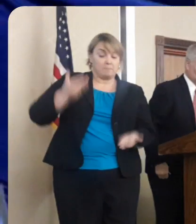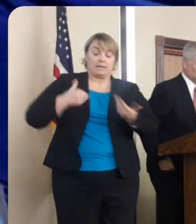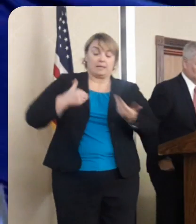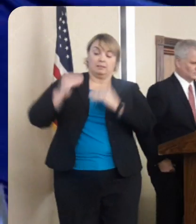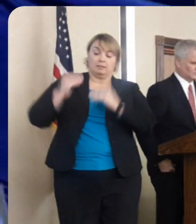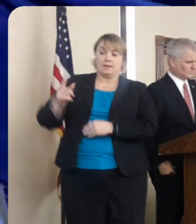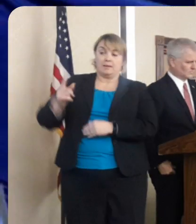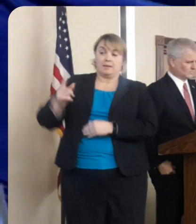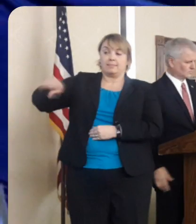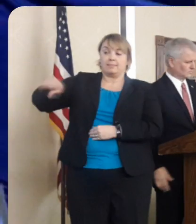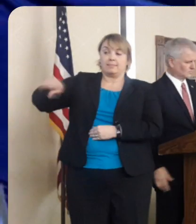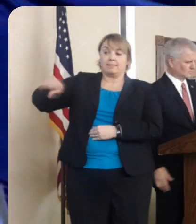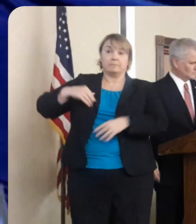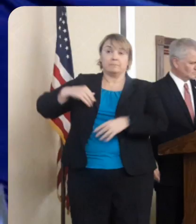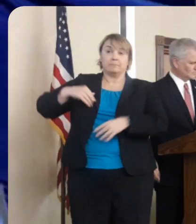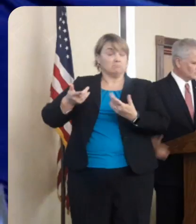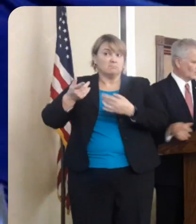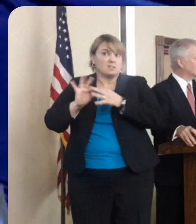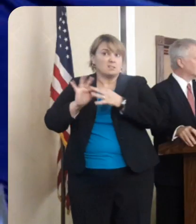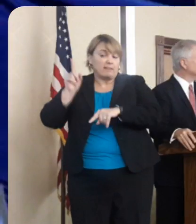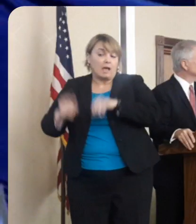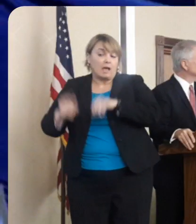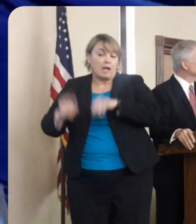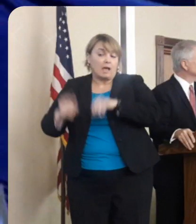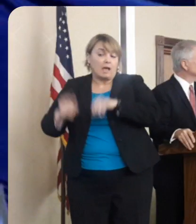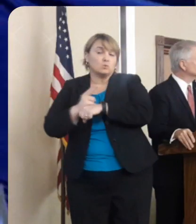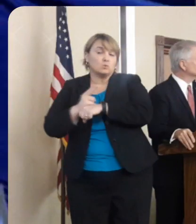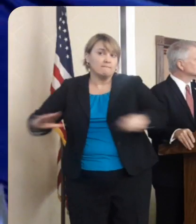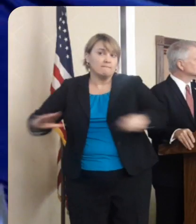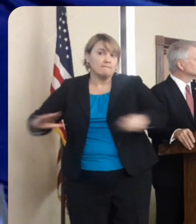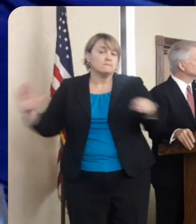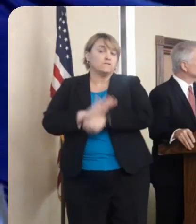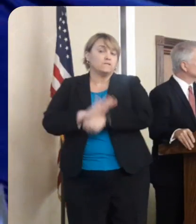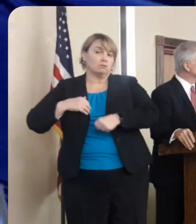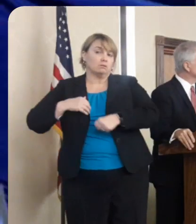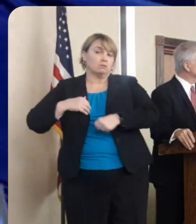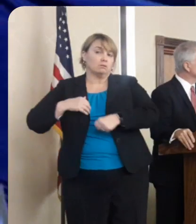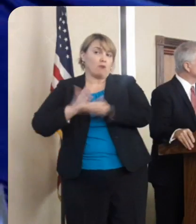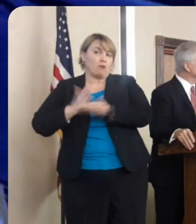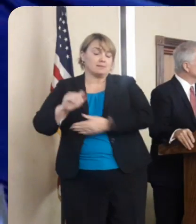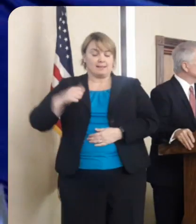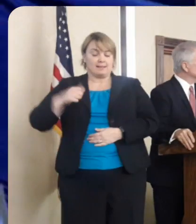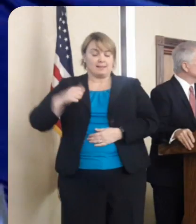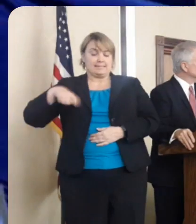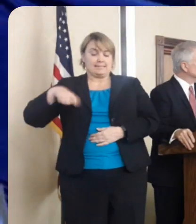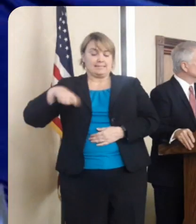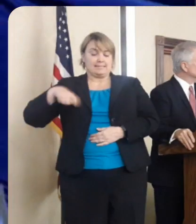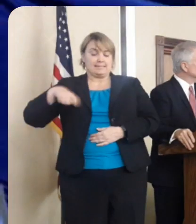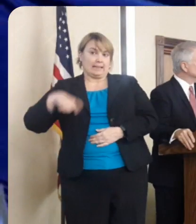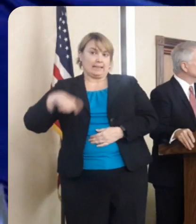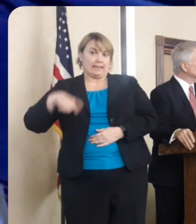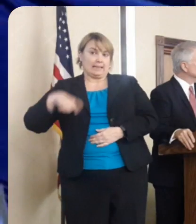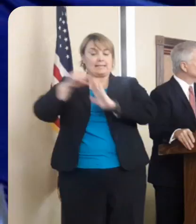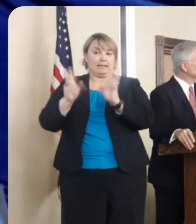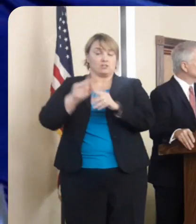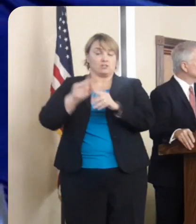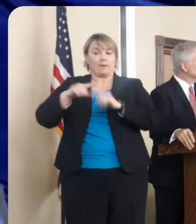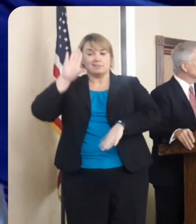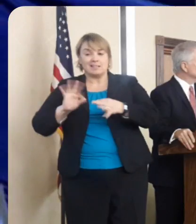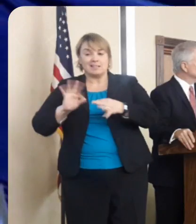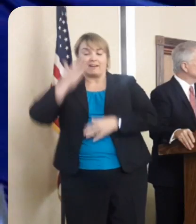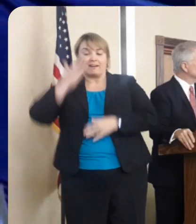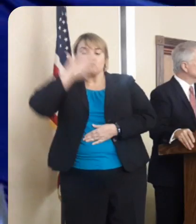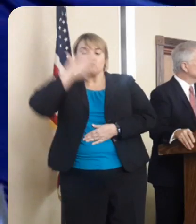full rights as a delegate or alternate at state conventions when they're testifying in front of committees on their own behalf and